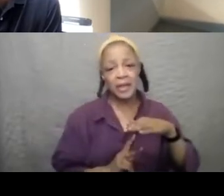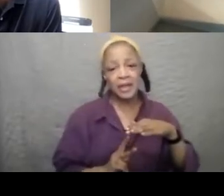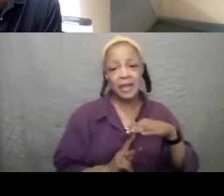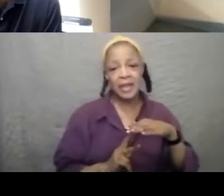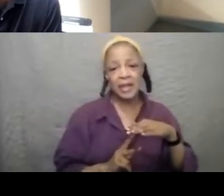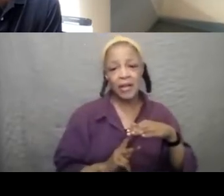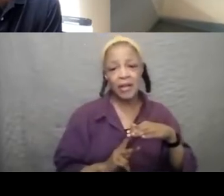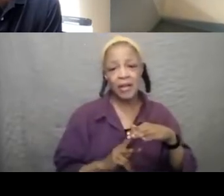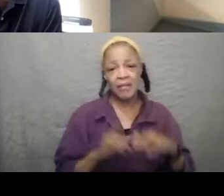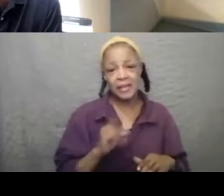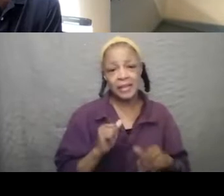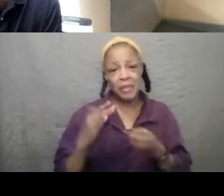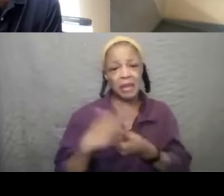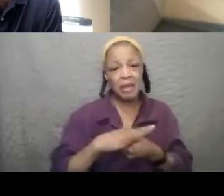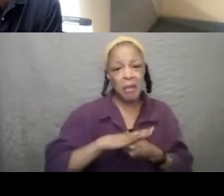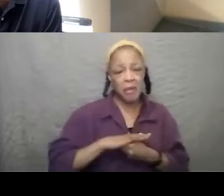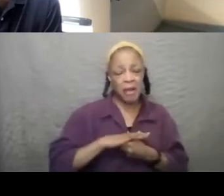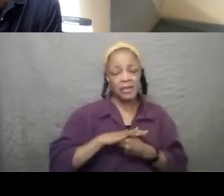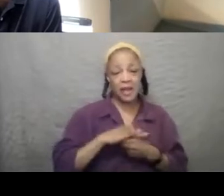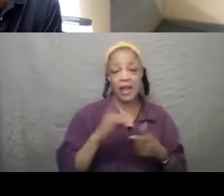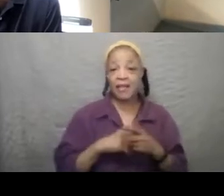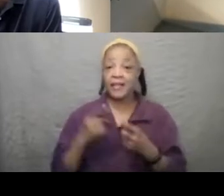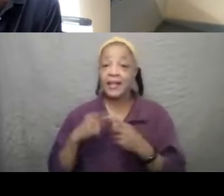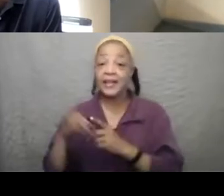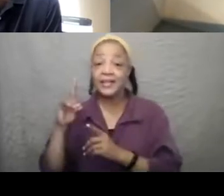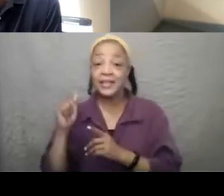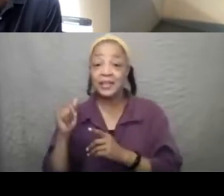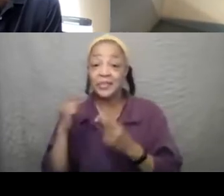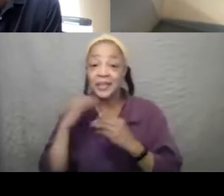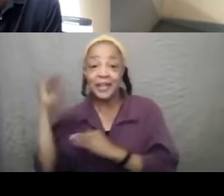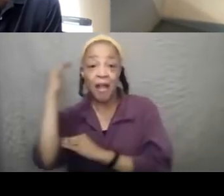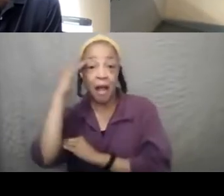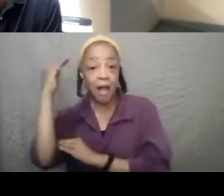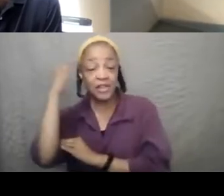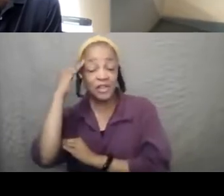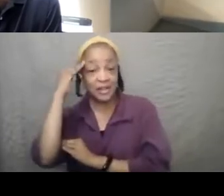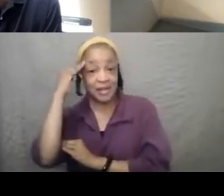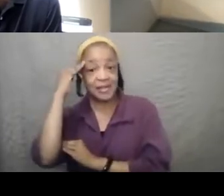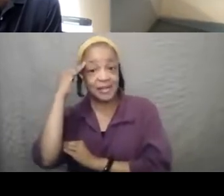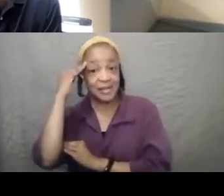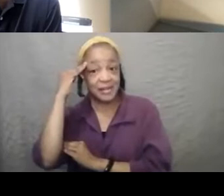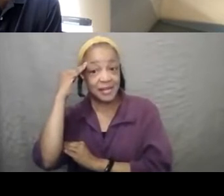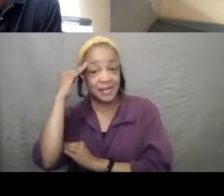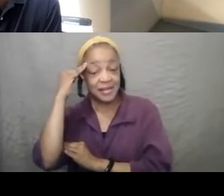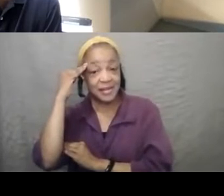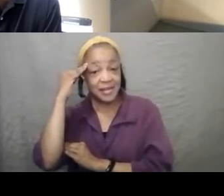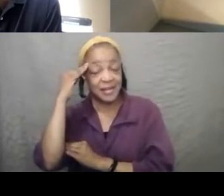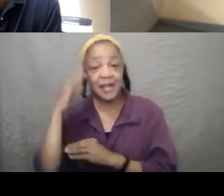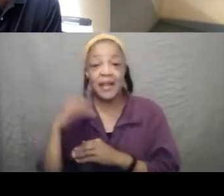disability oppression to disability consciousness and